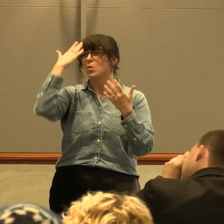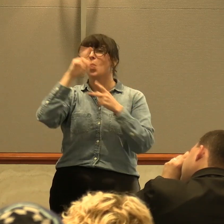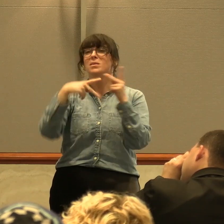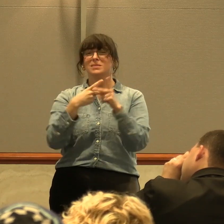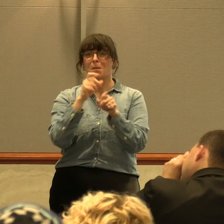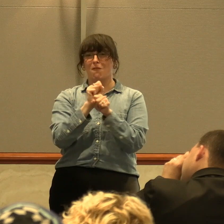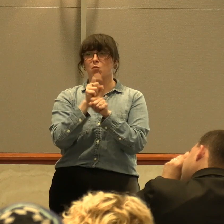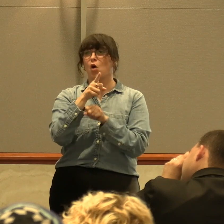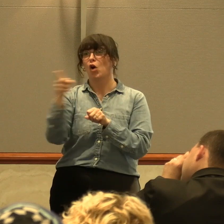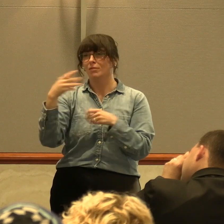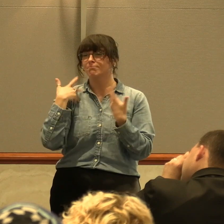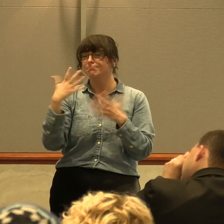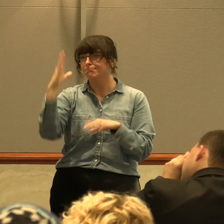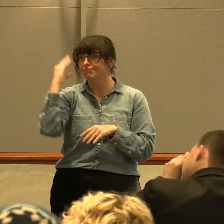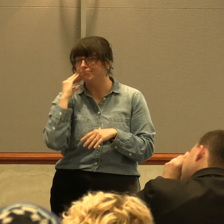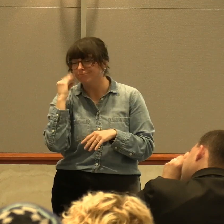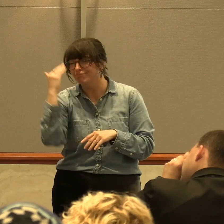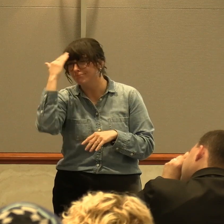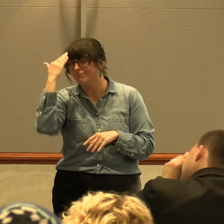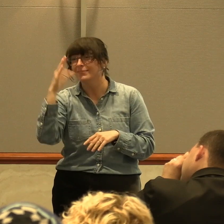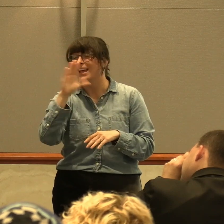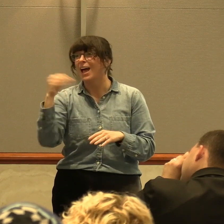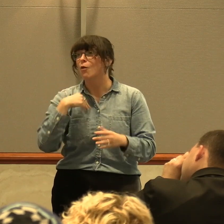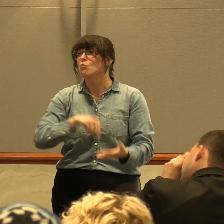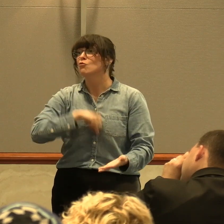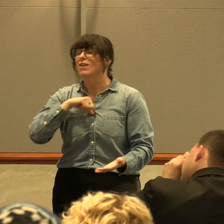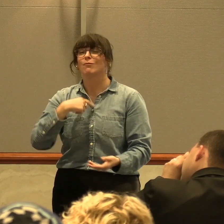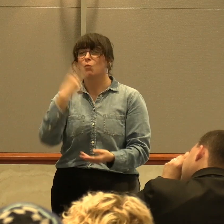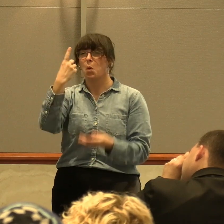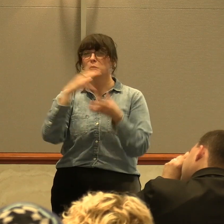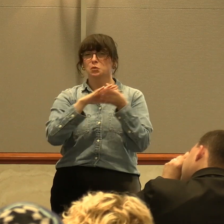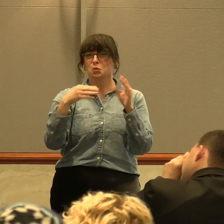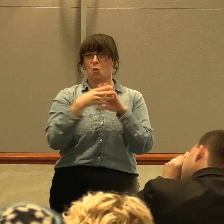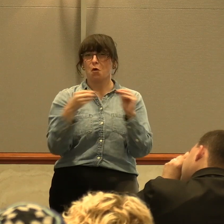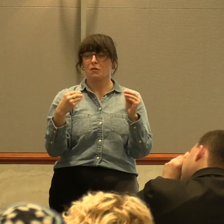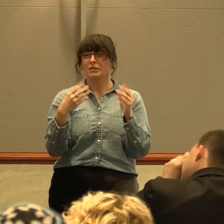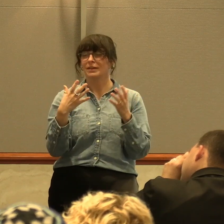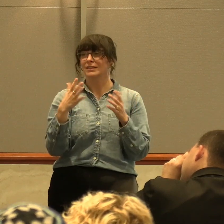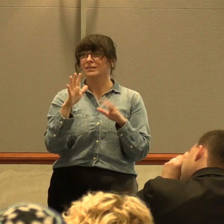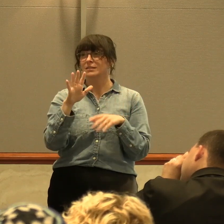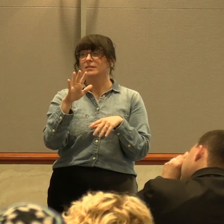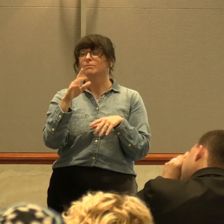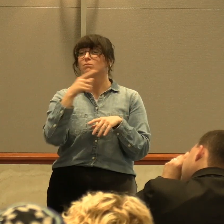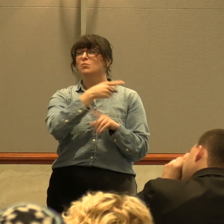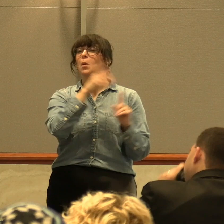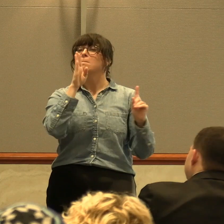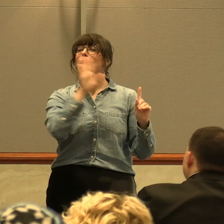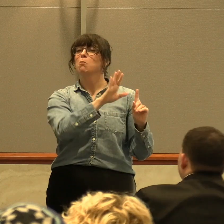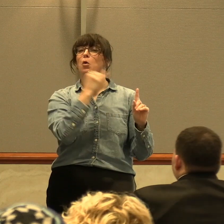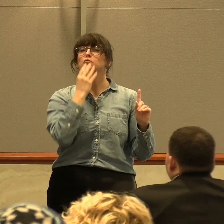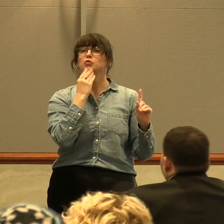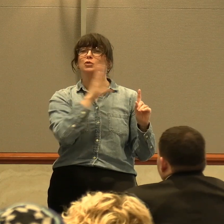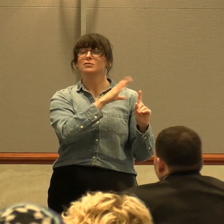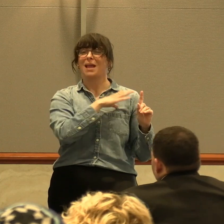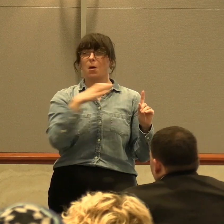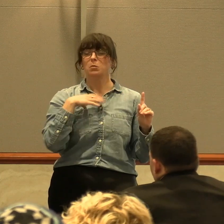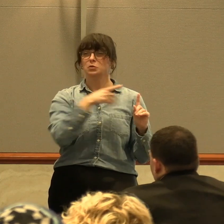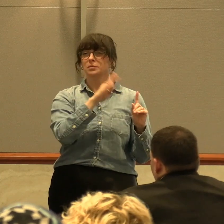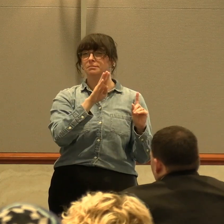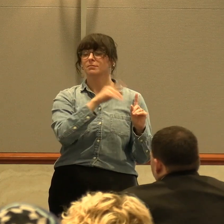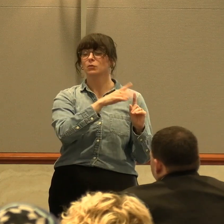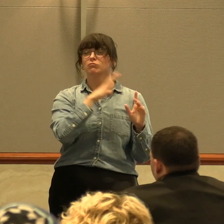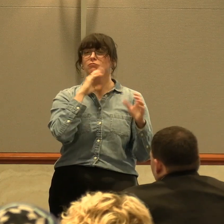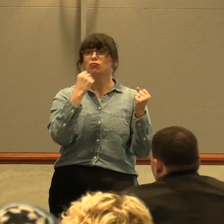you do, and I'm very proud. I'll tell you one story that's true. Our Baltimore Jewish Council was extremely